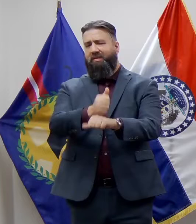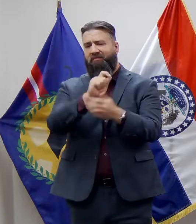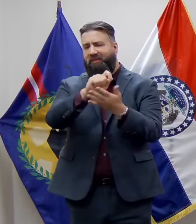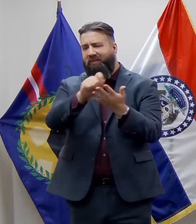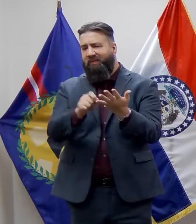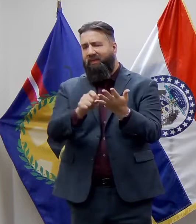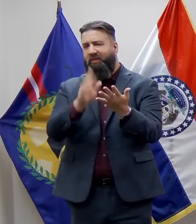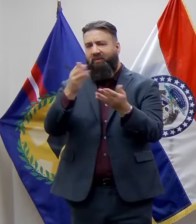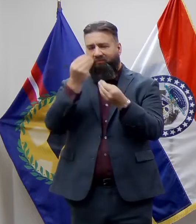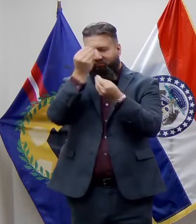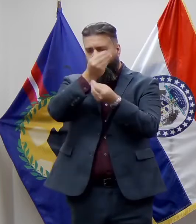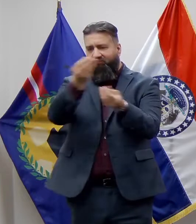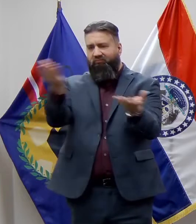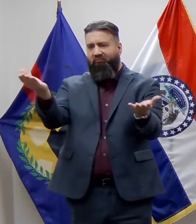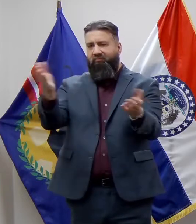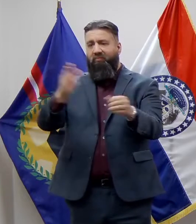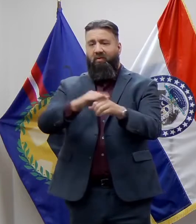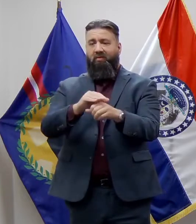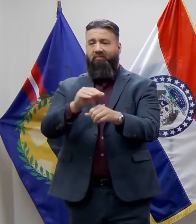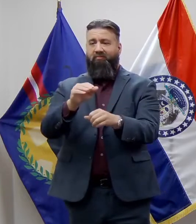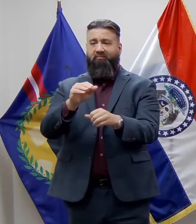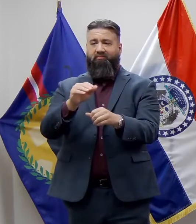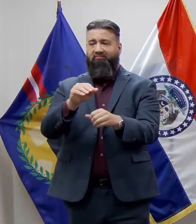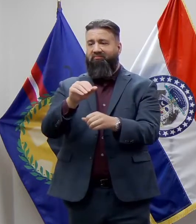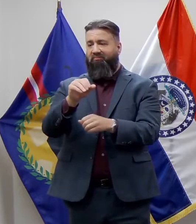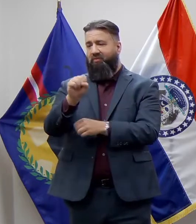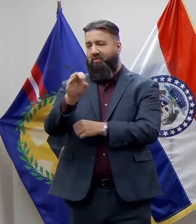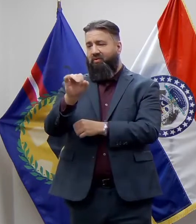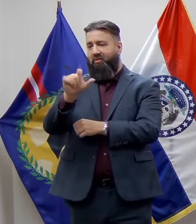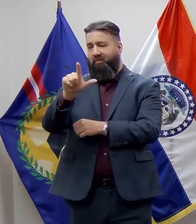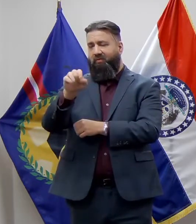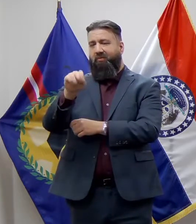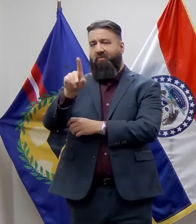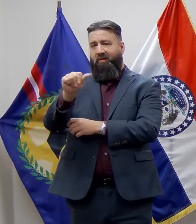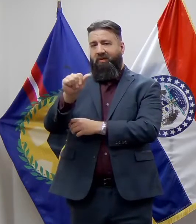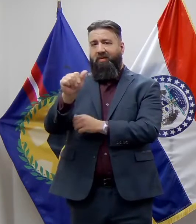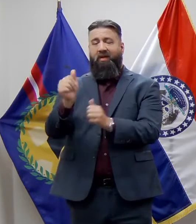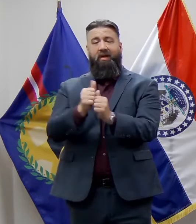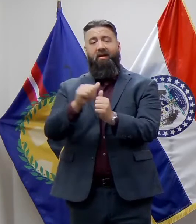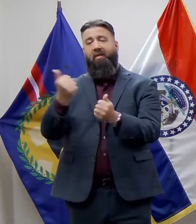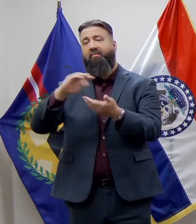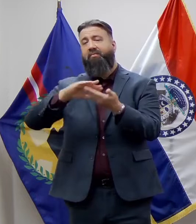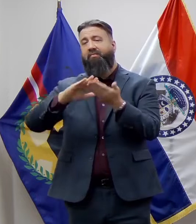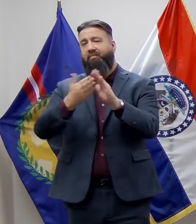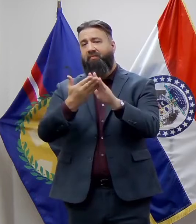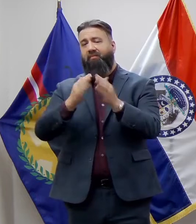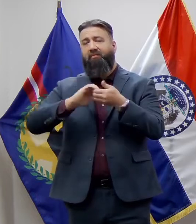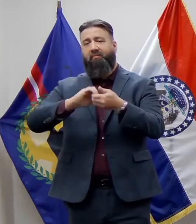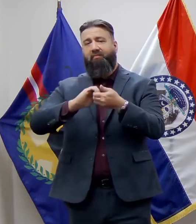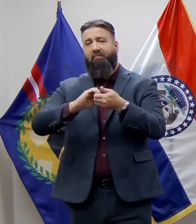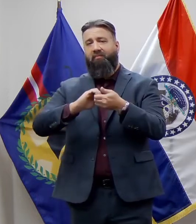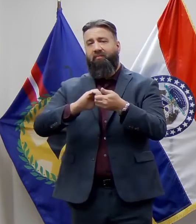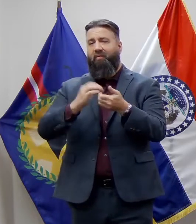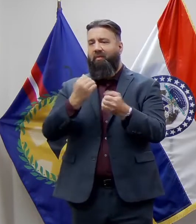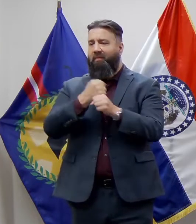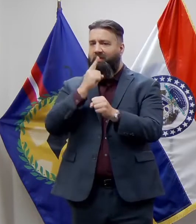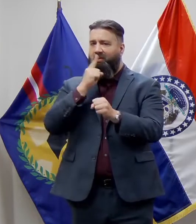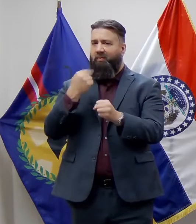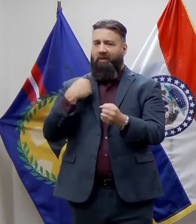press, on social media, and with our community partners so we can ensure that we can get as much input as